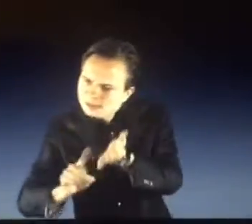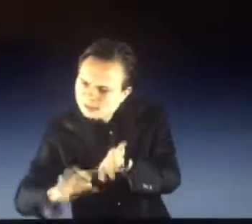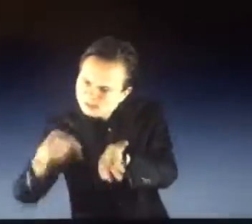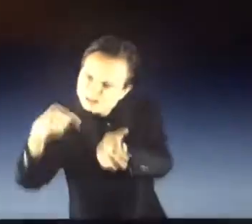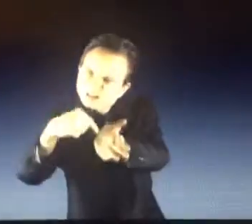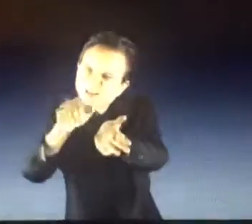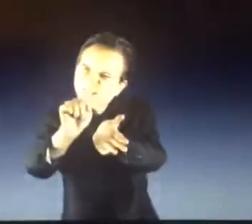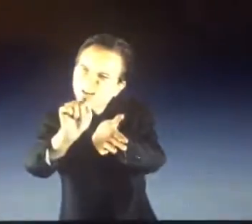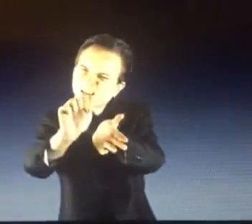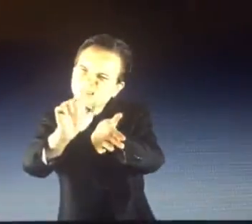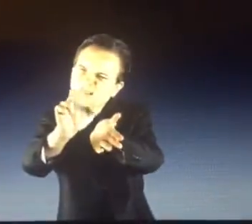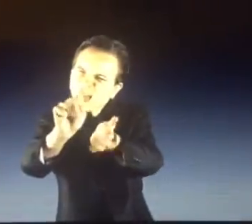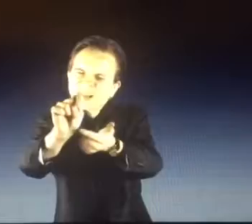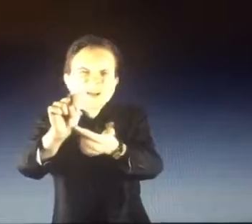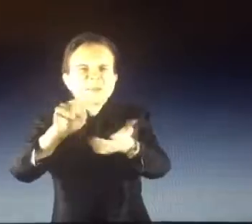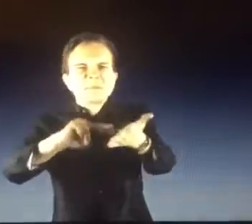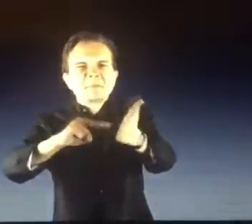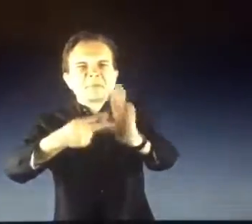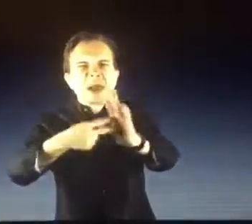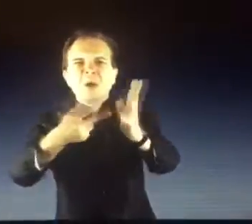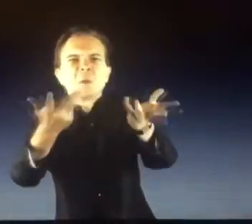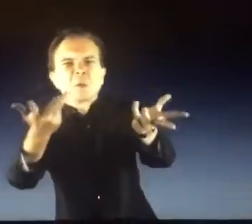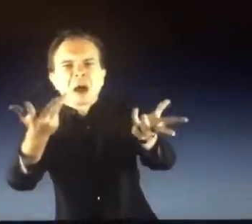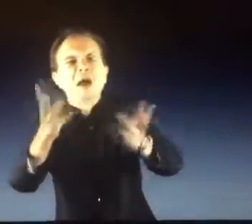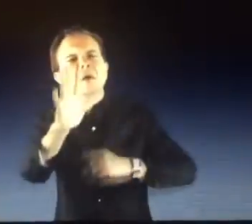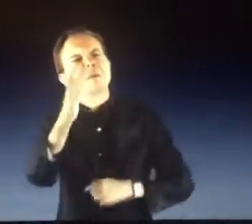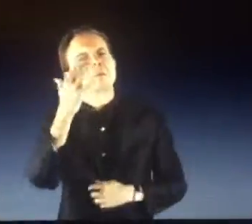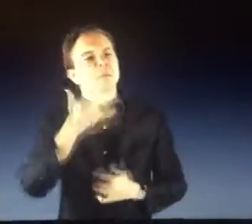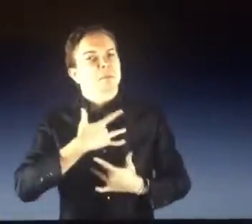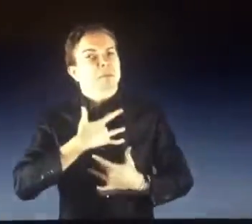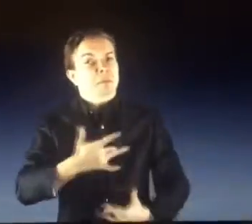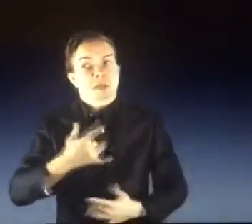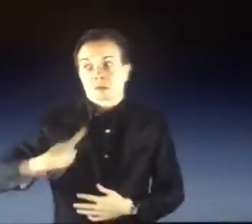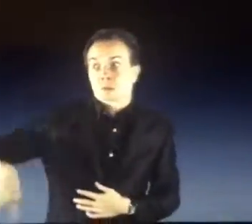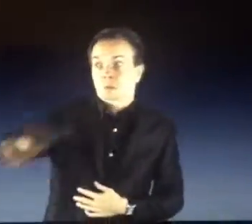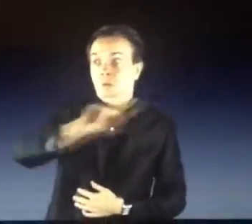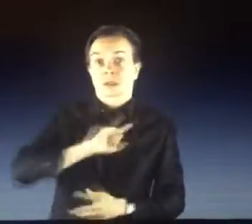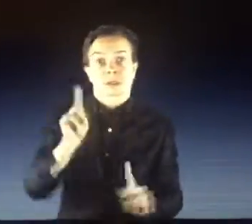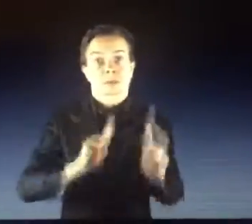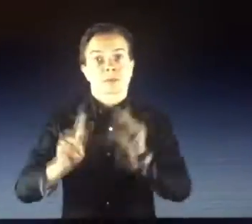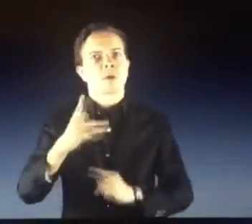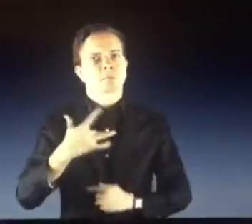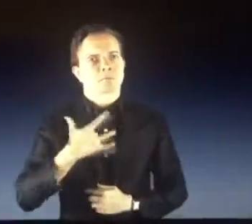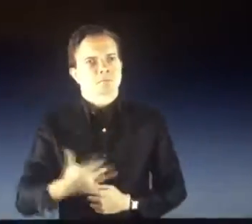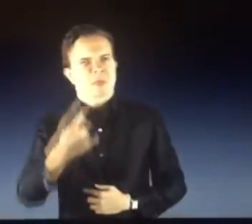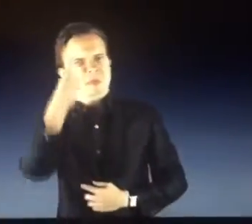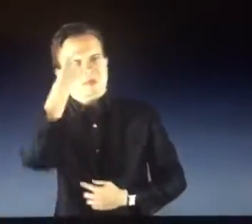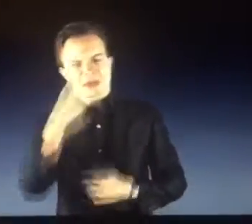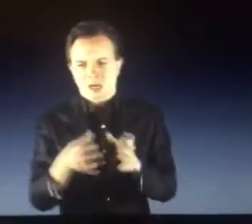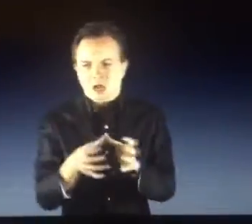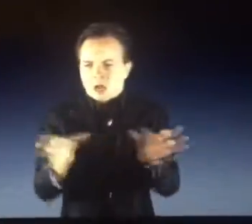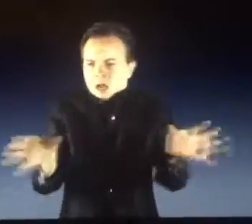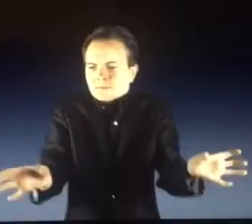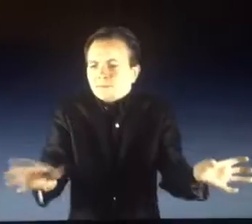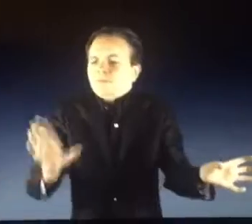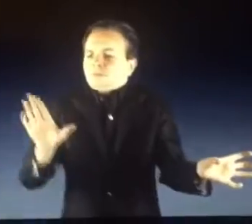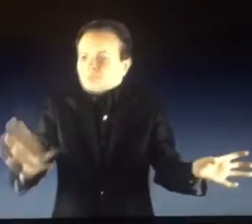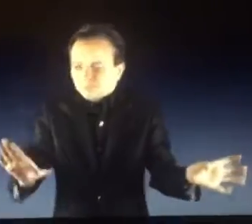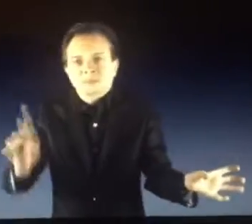And now I want to talk about a few different things, like exactly what does talent mean, and what